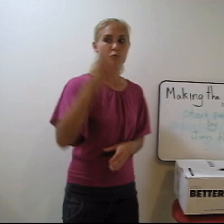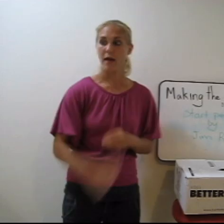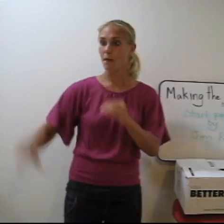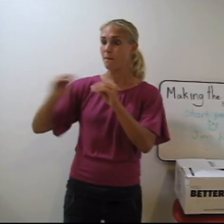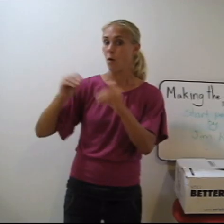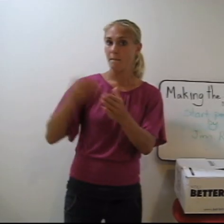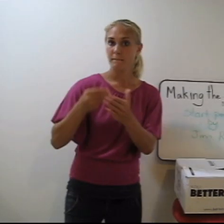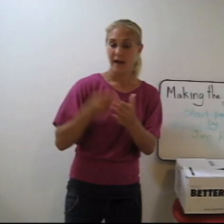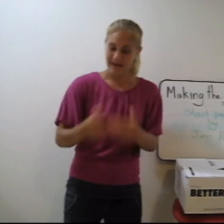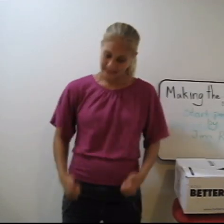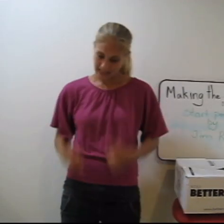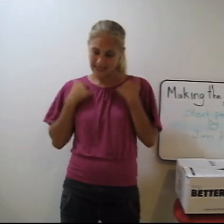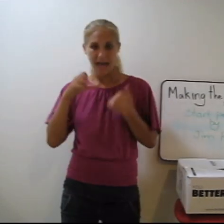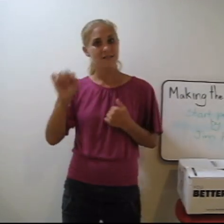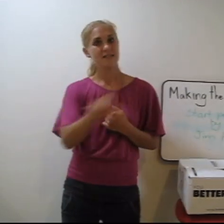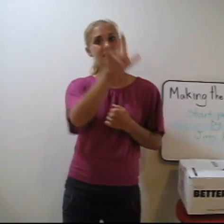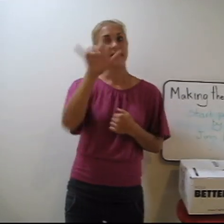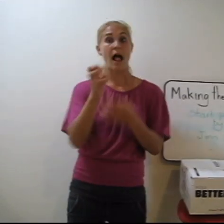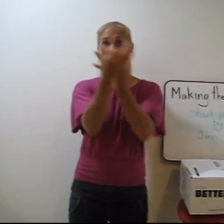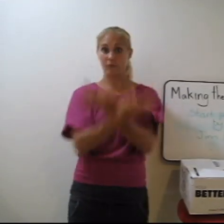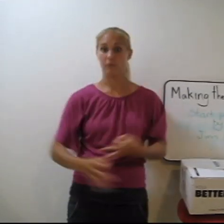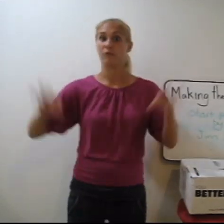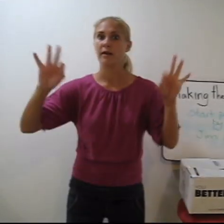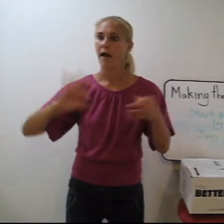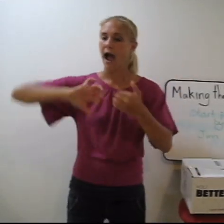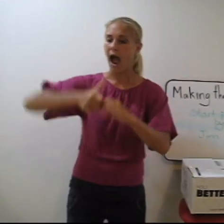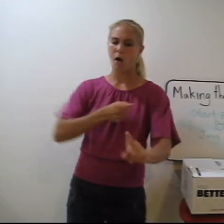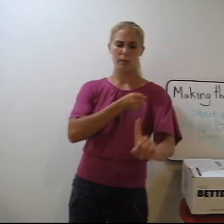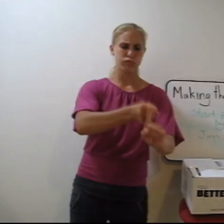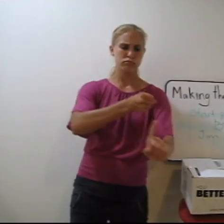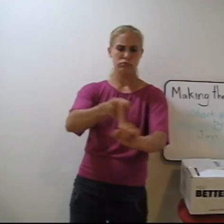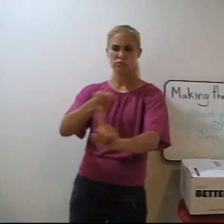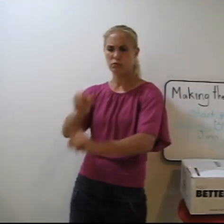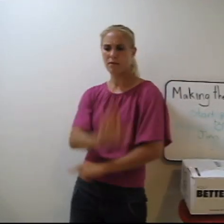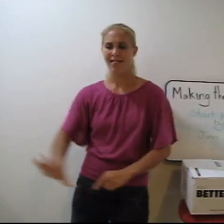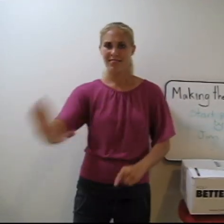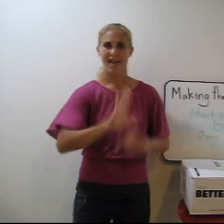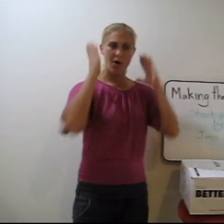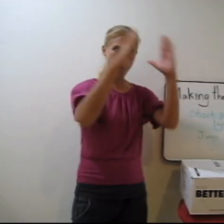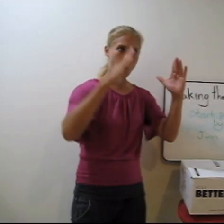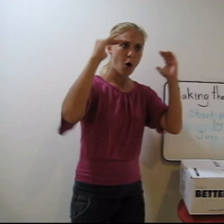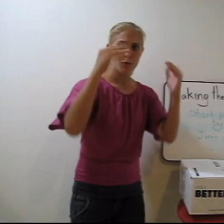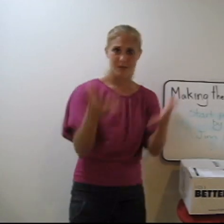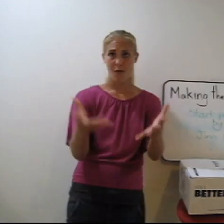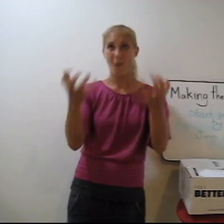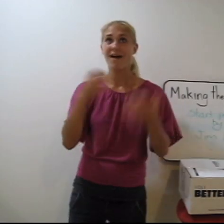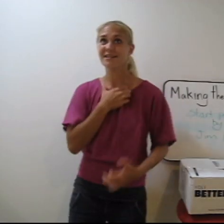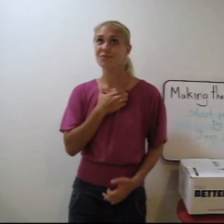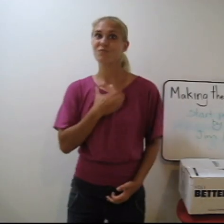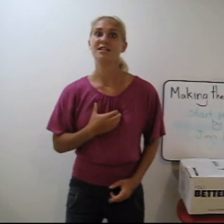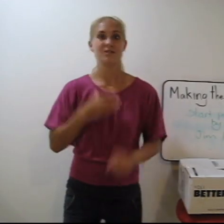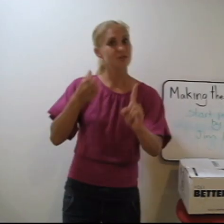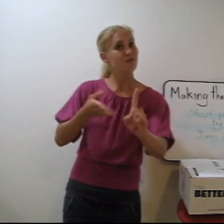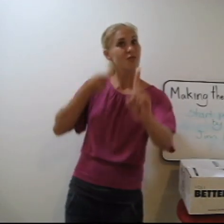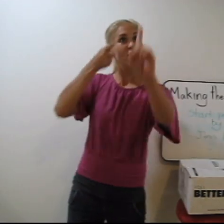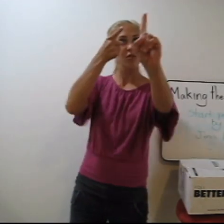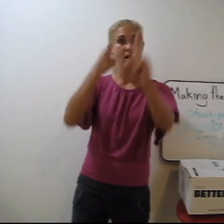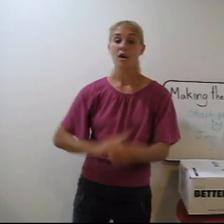lifestyle freedoms. Explain how this impacts every individual's hopes, wants, and desires. Your first recruits in your new